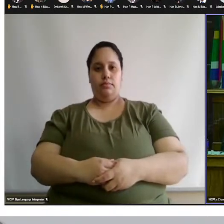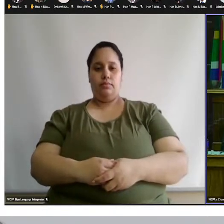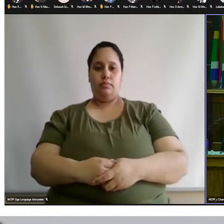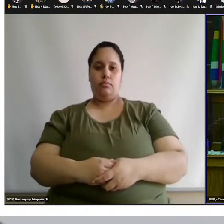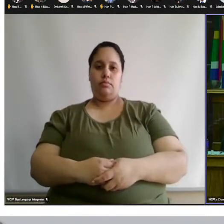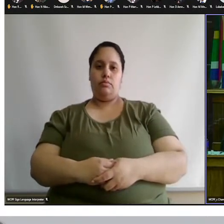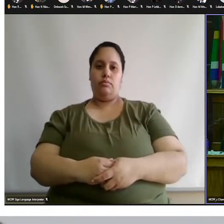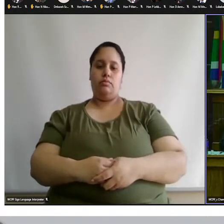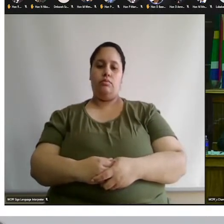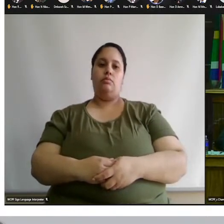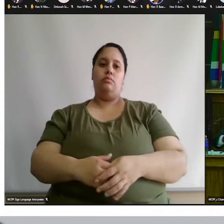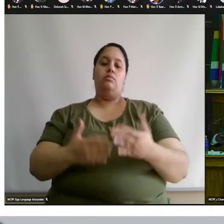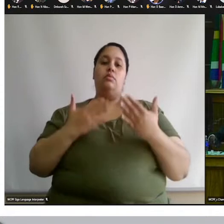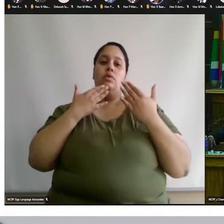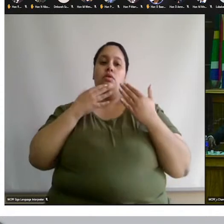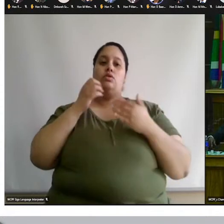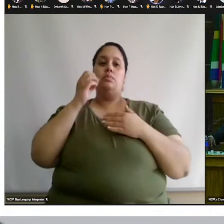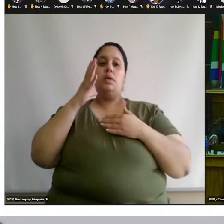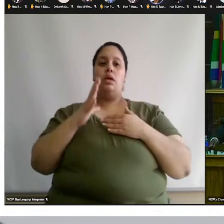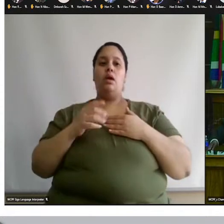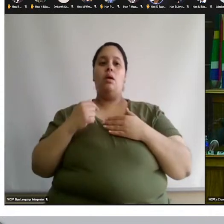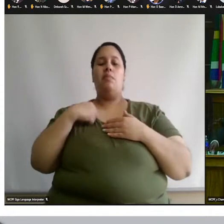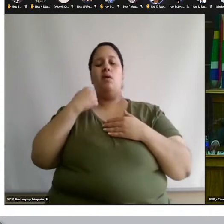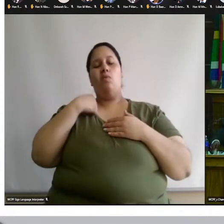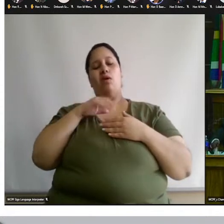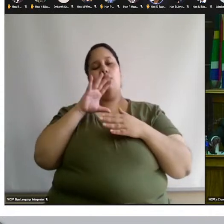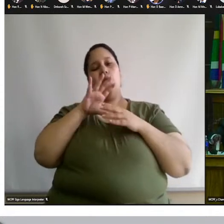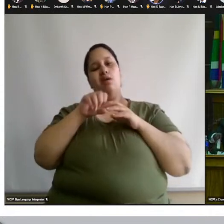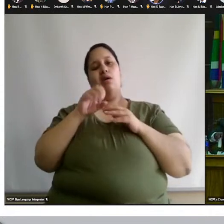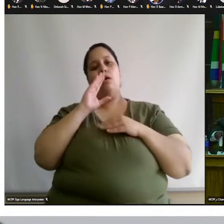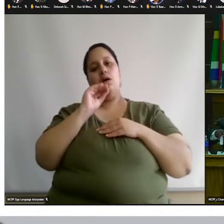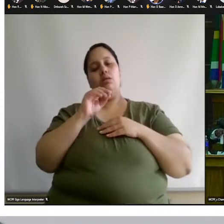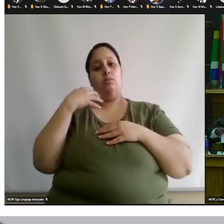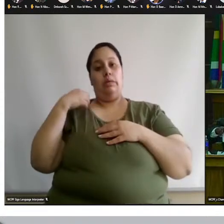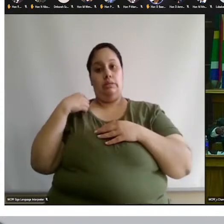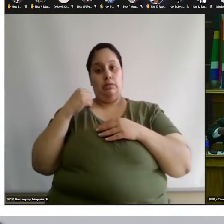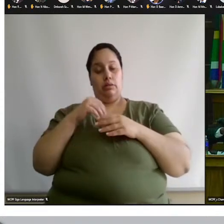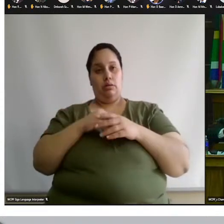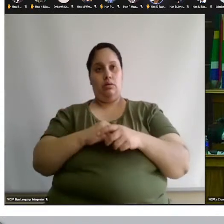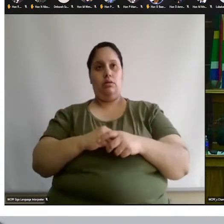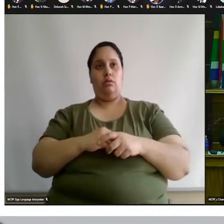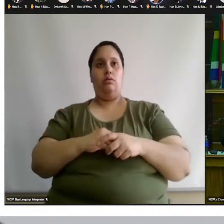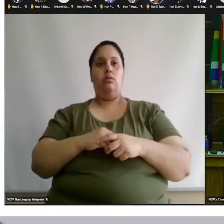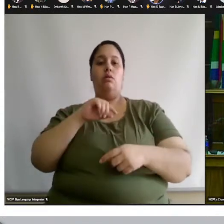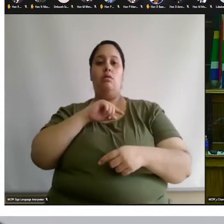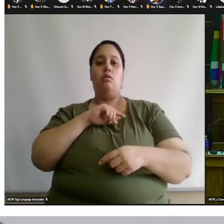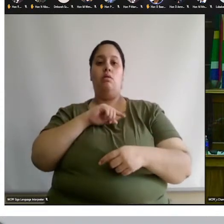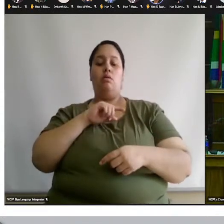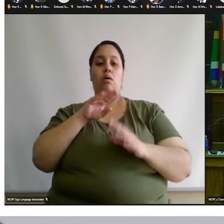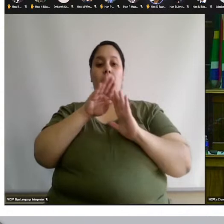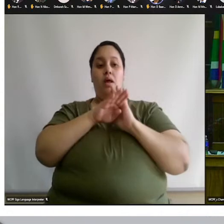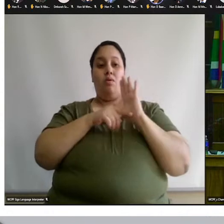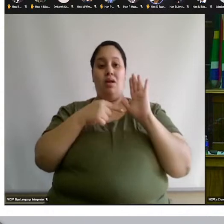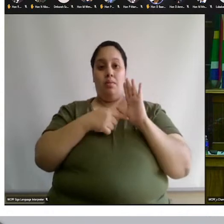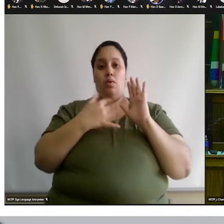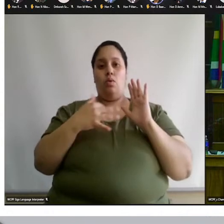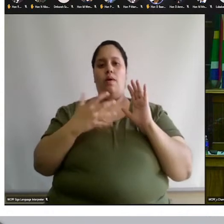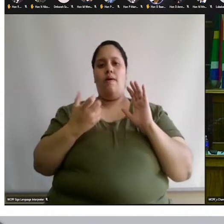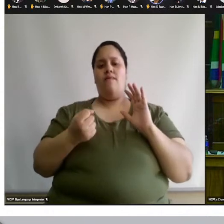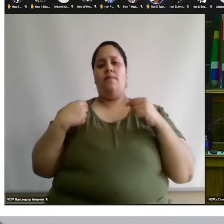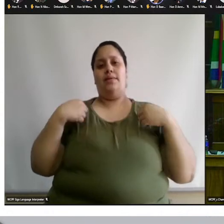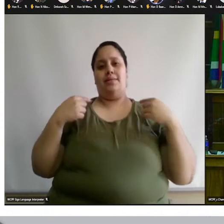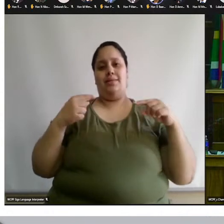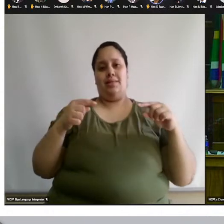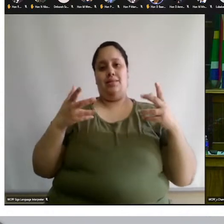Thank you, Speaker. Speaker, I wanted to find out from the Minister, given the success of the program so far throughout the Western